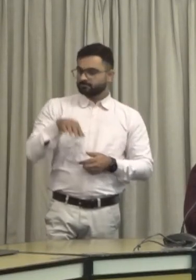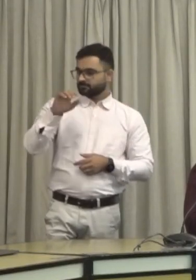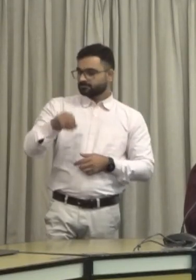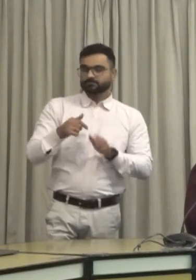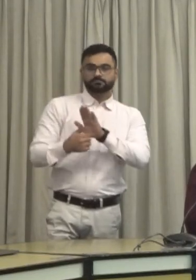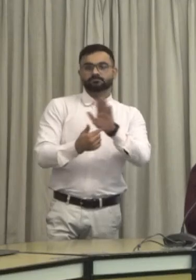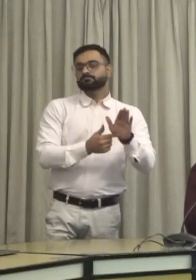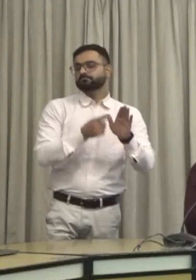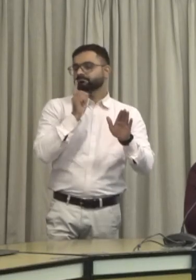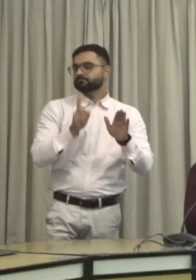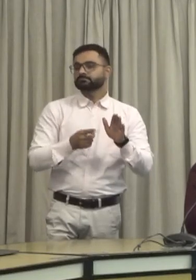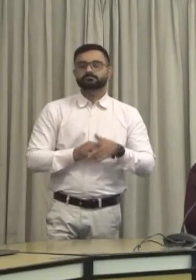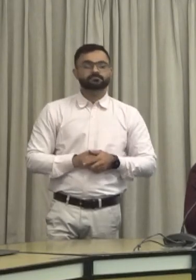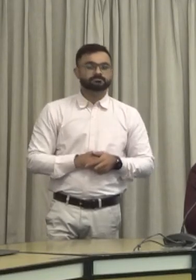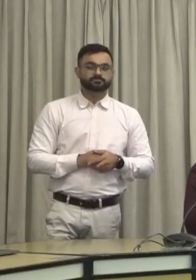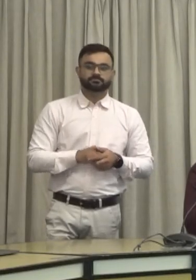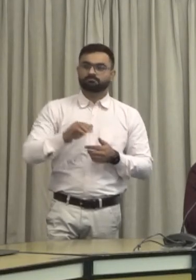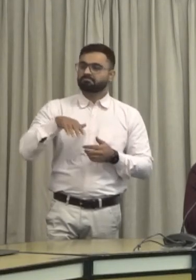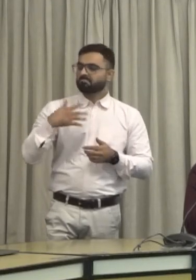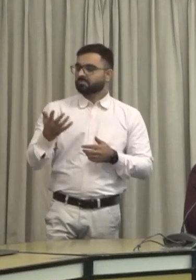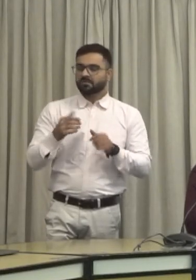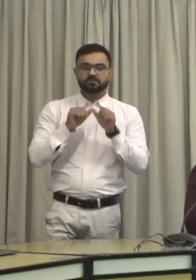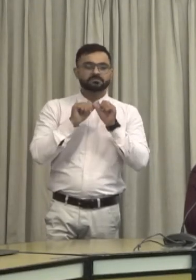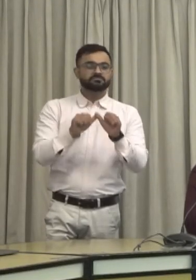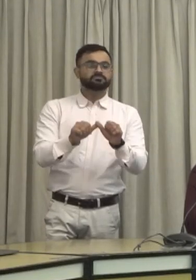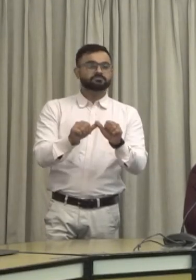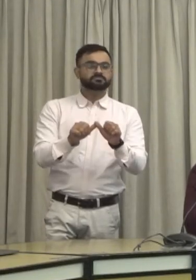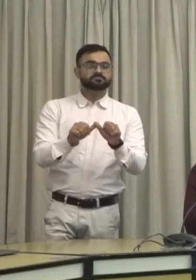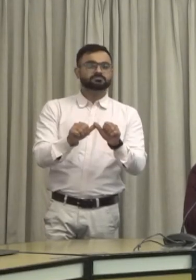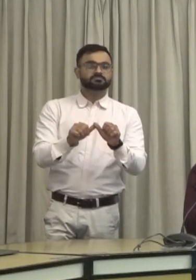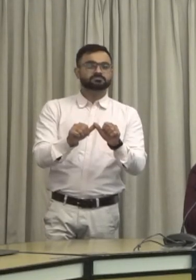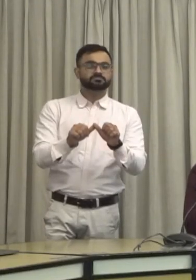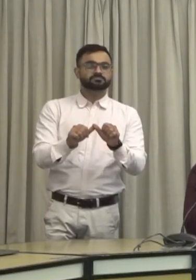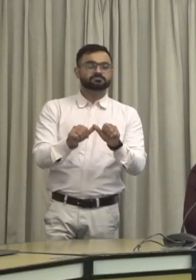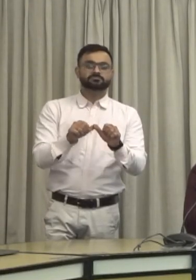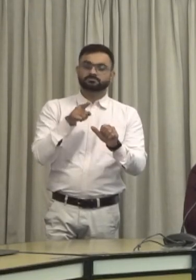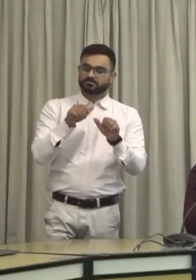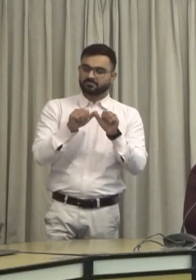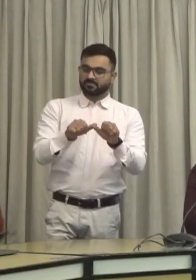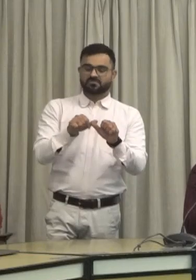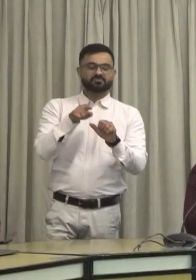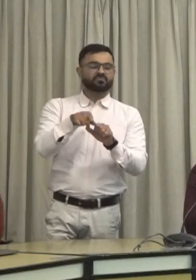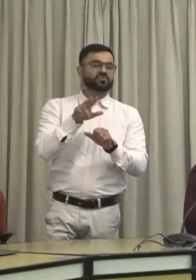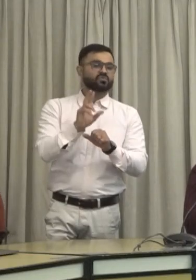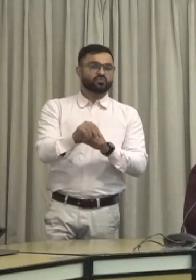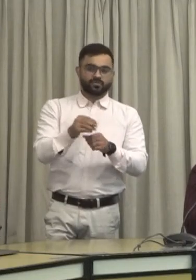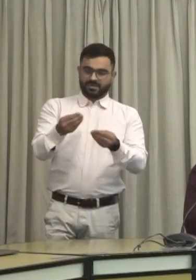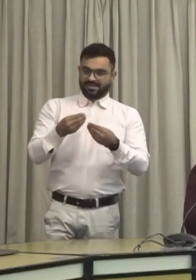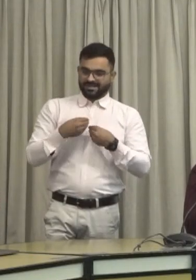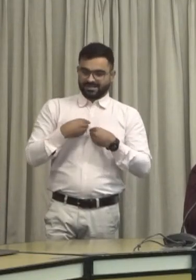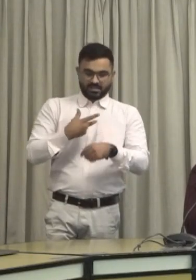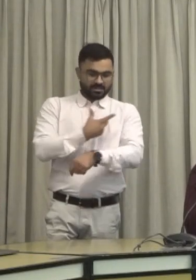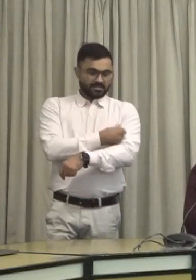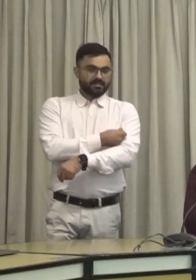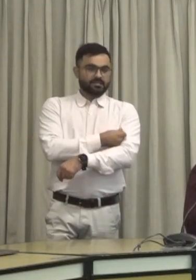to address. Otherwise, the answer is going to be, and the answer is not that, give me an